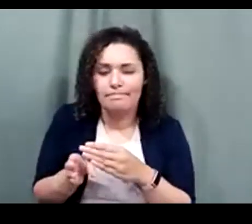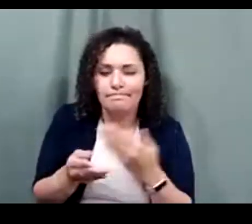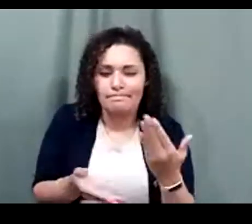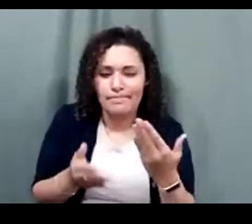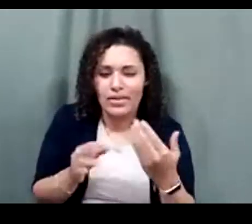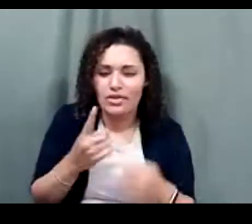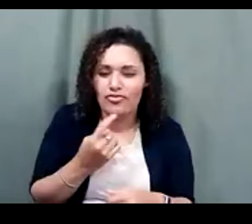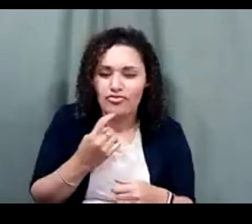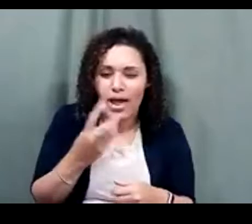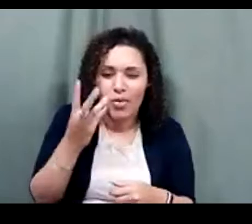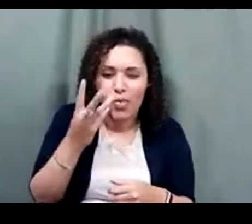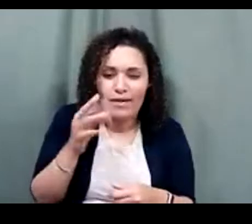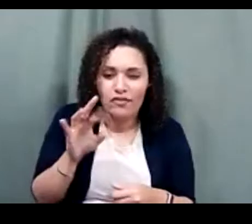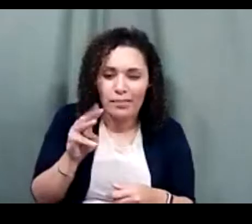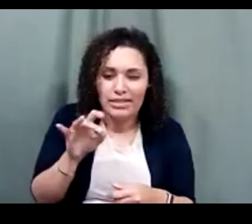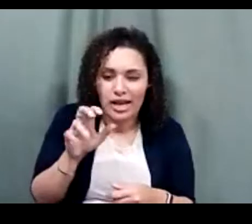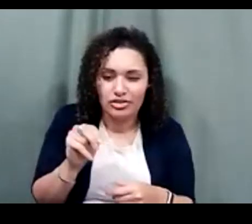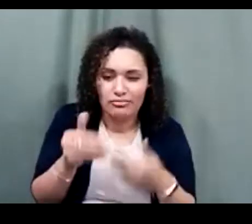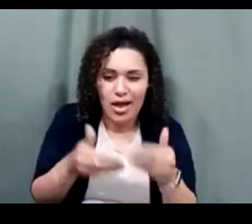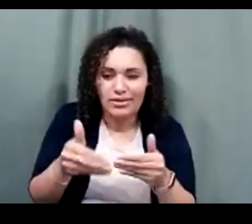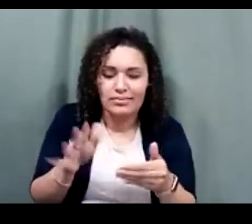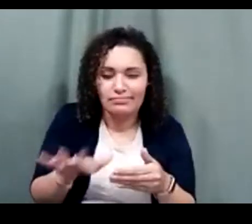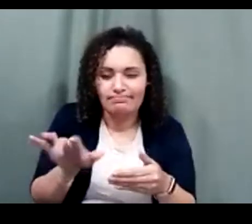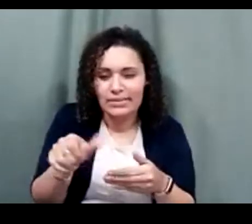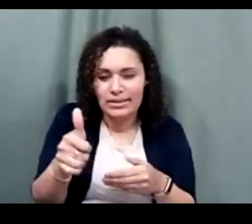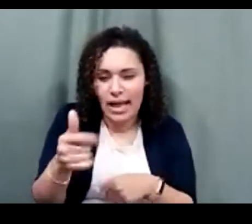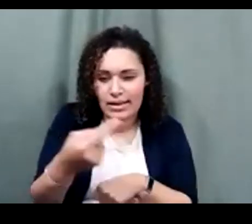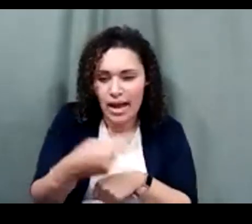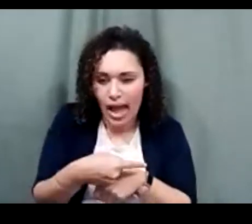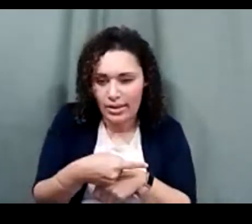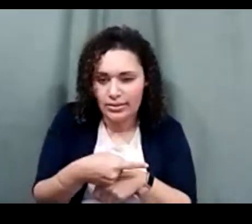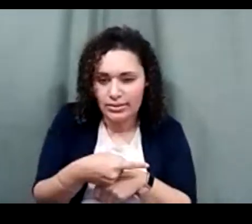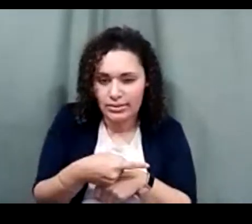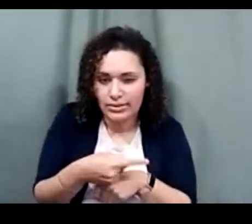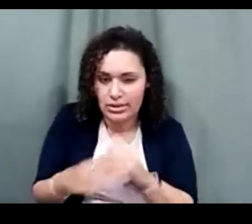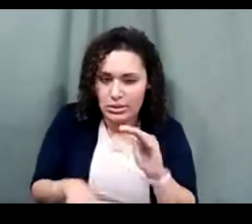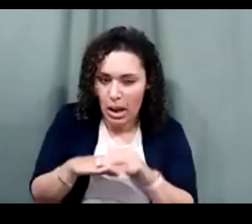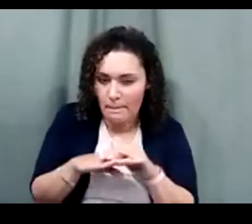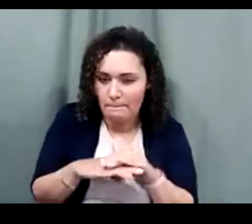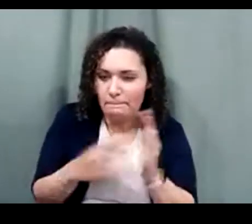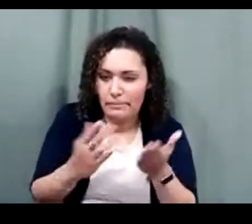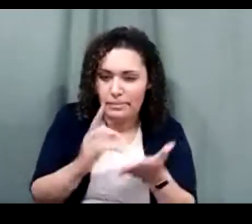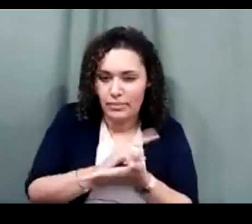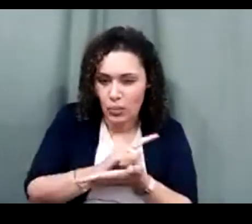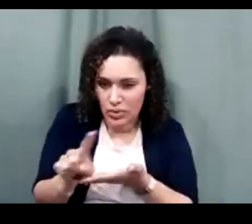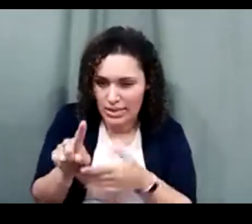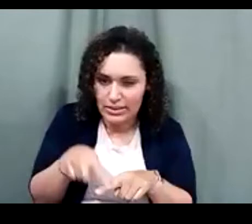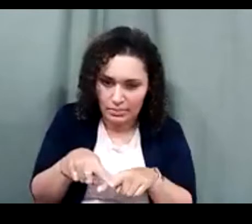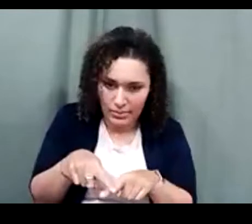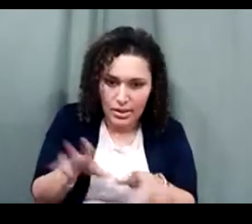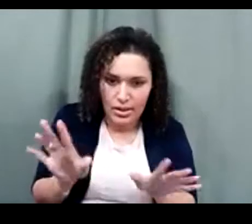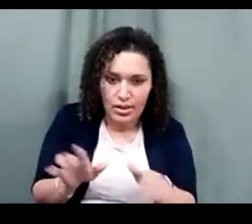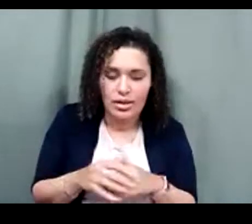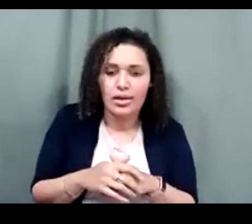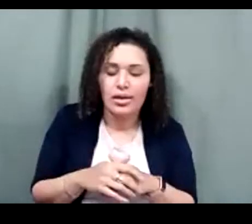wine fermentation process is probably 10 days at the most. Usually it's fairly quick, maybe even a week. It depends.